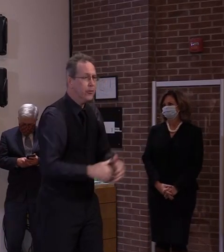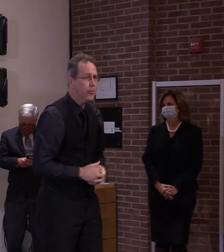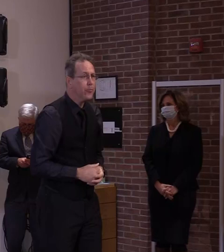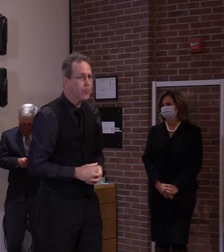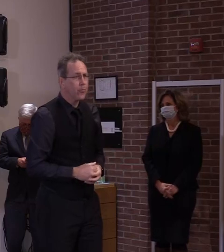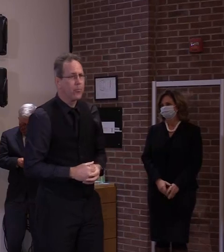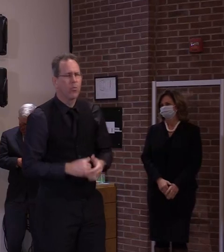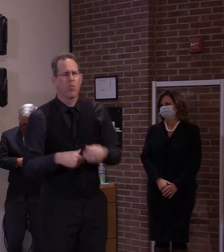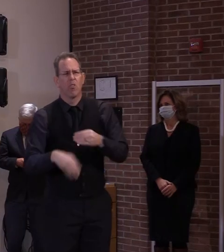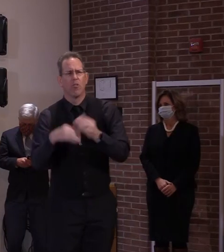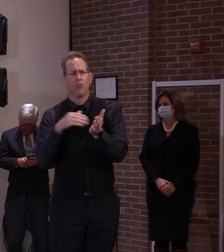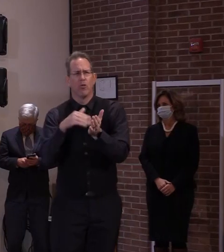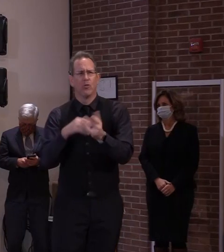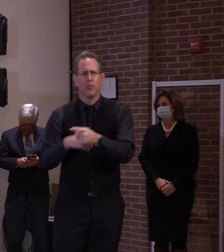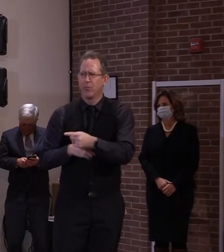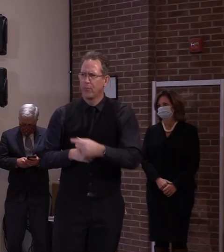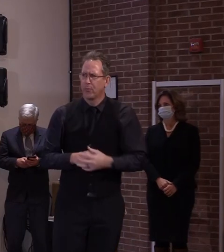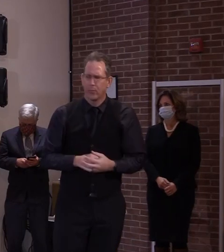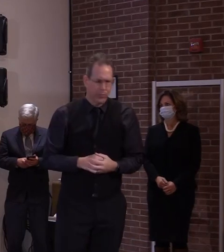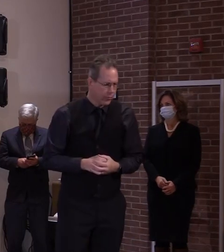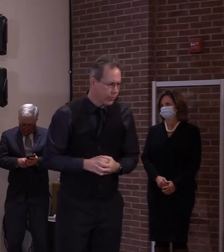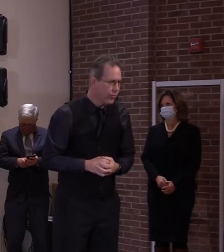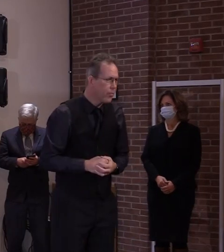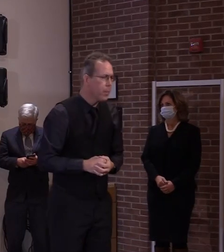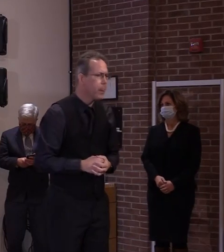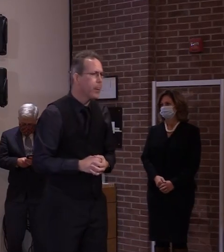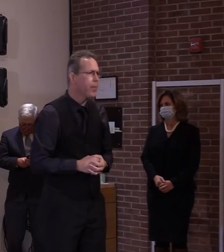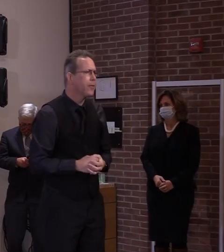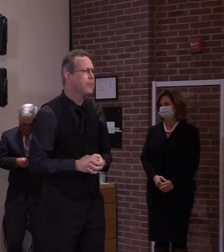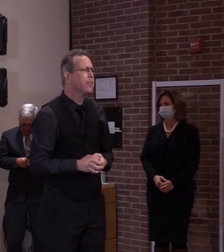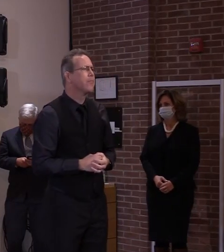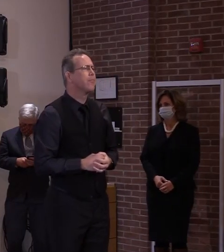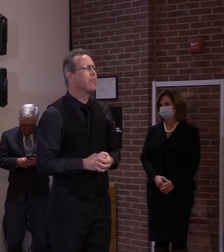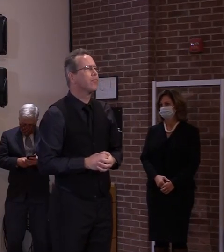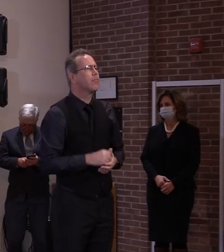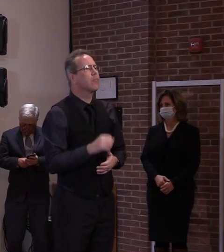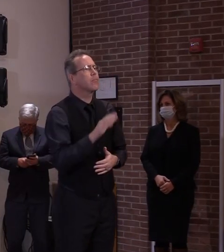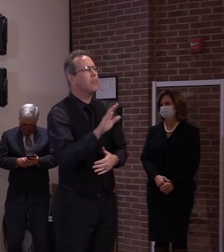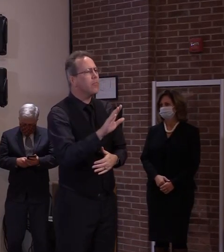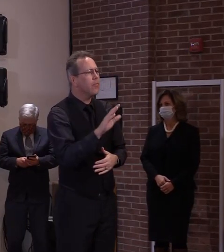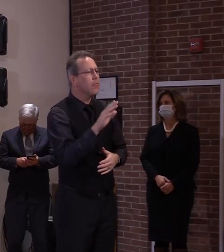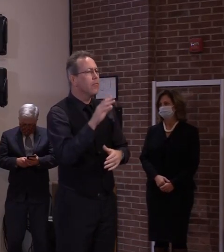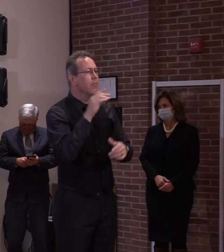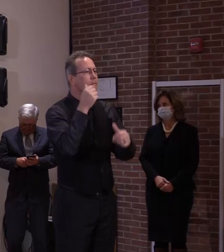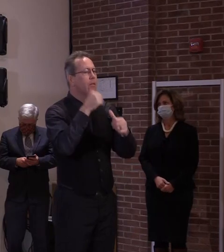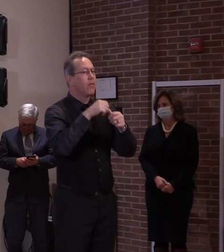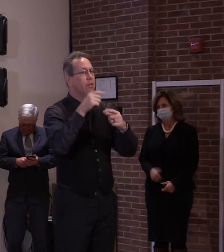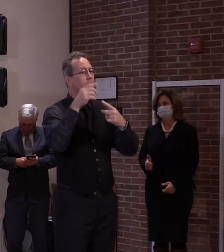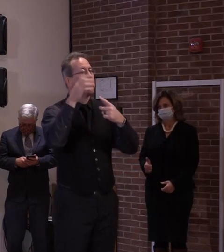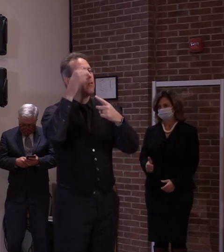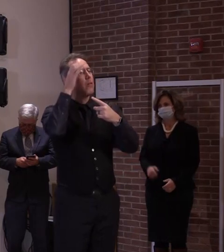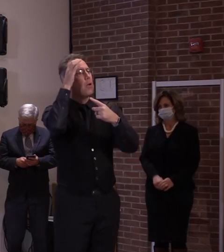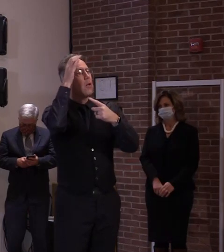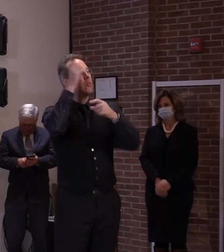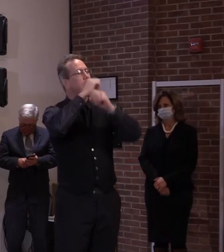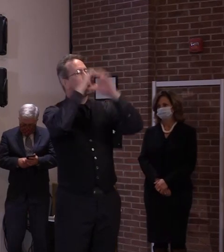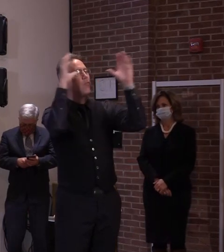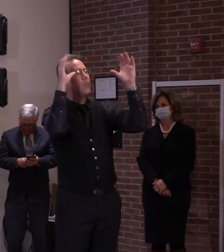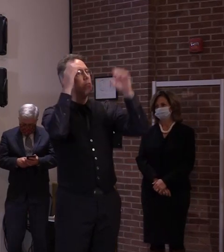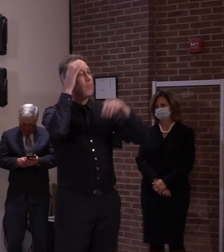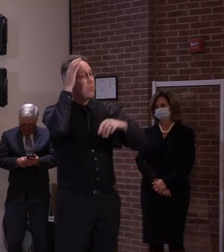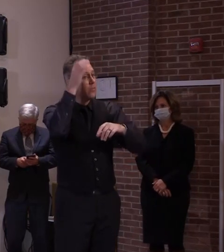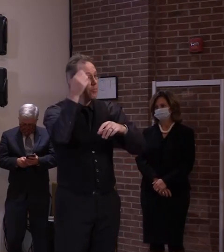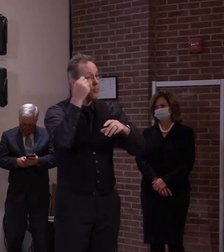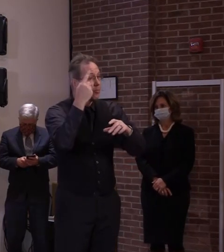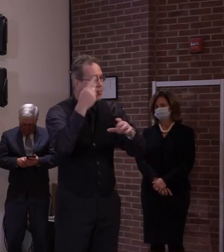The only thing I would add is let's not lose track of the concept. That's the most important thing. I'm